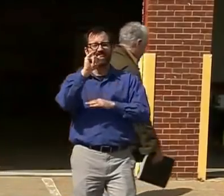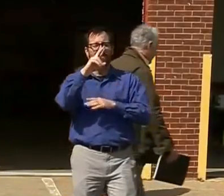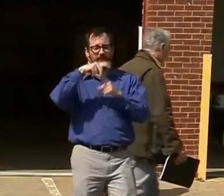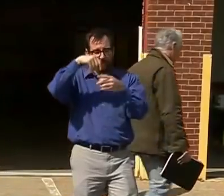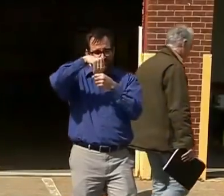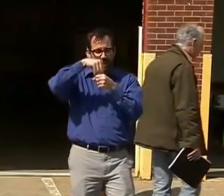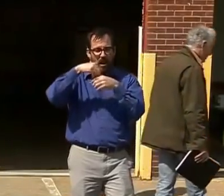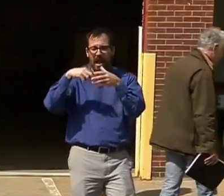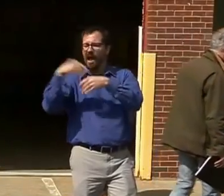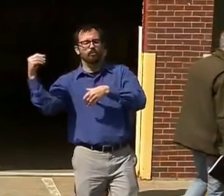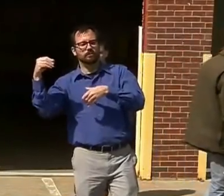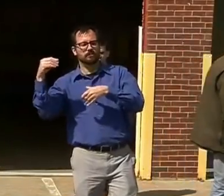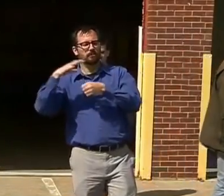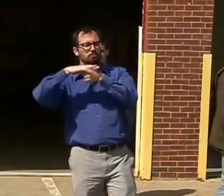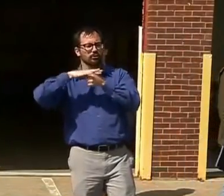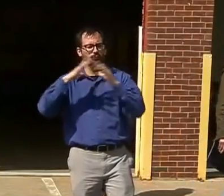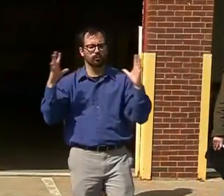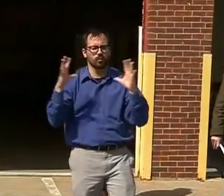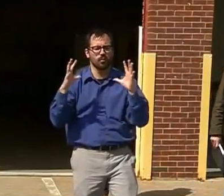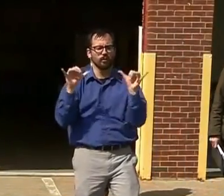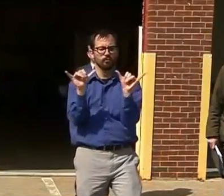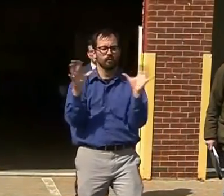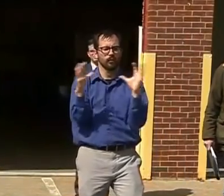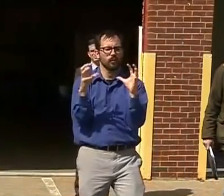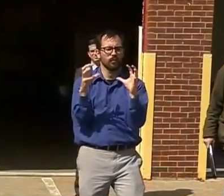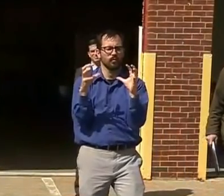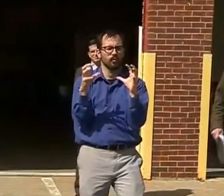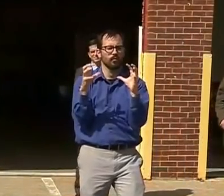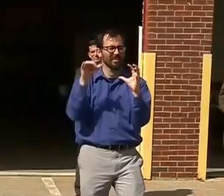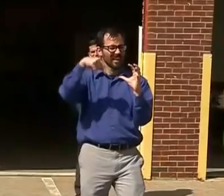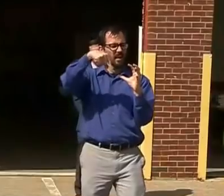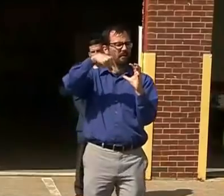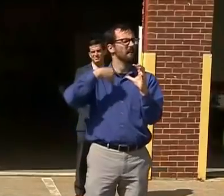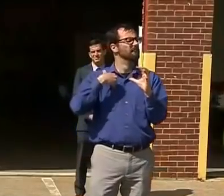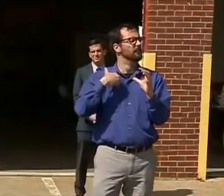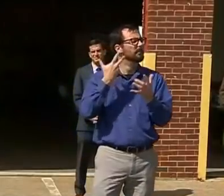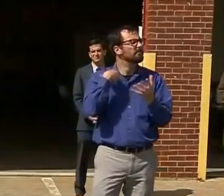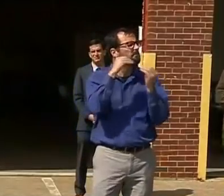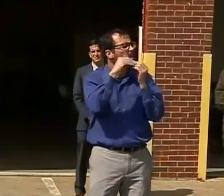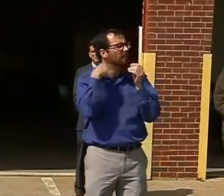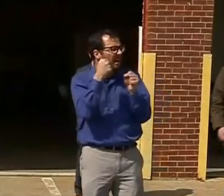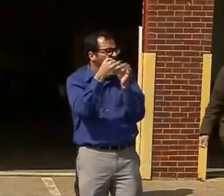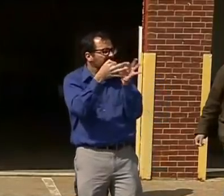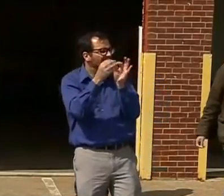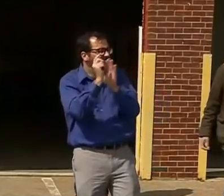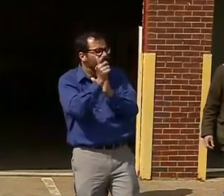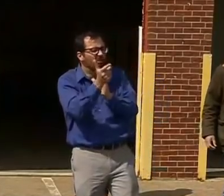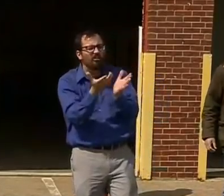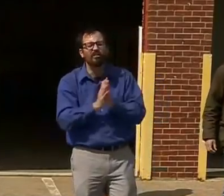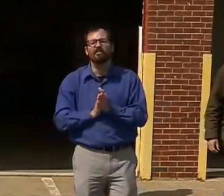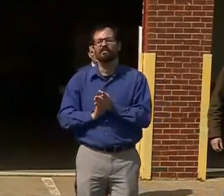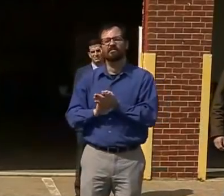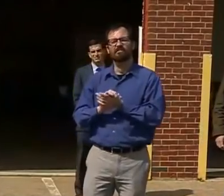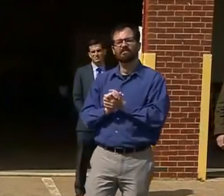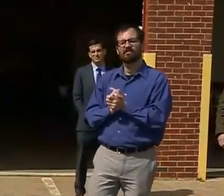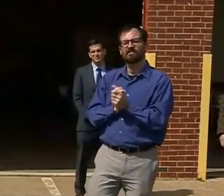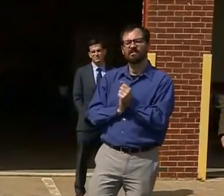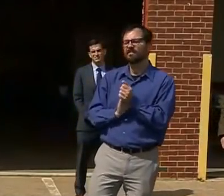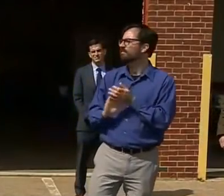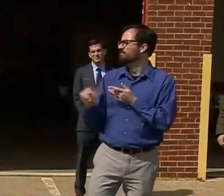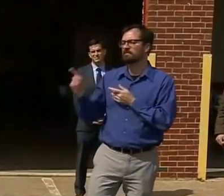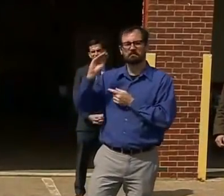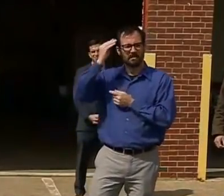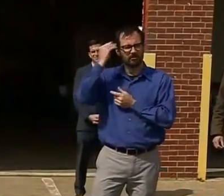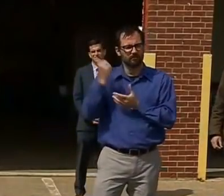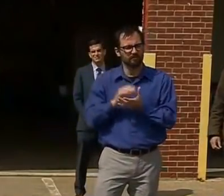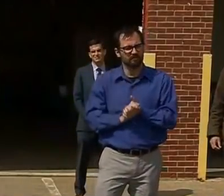Yeah. Okay. Let me just add that in addition, our staff, our team of inspectional services, public health inspectors, and Board of Health have inspected the site, played a role